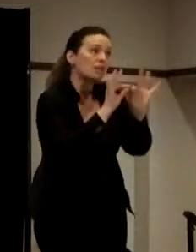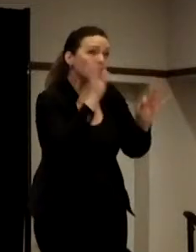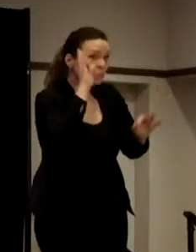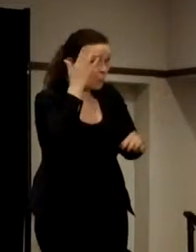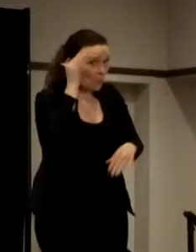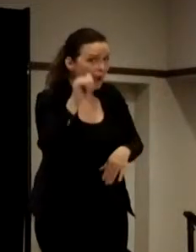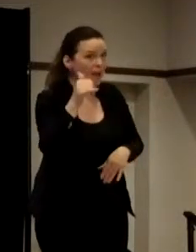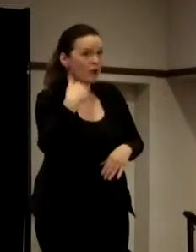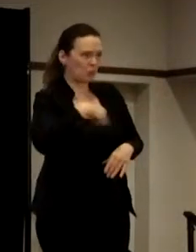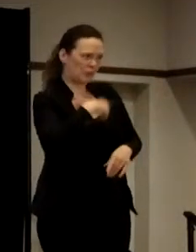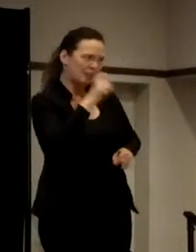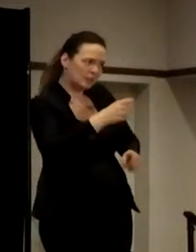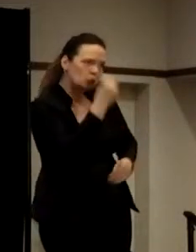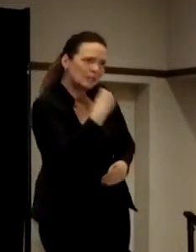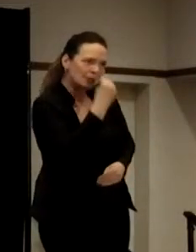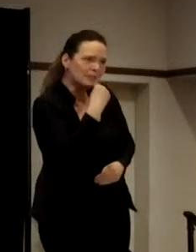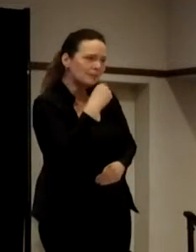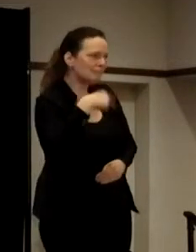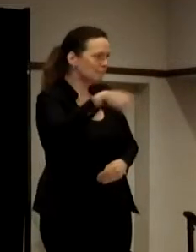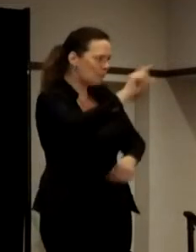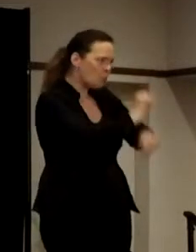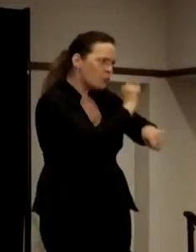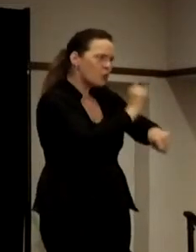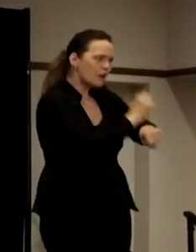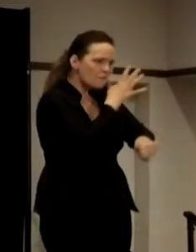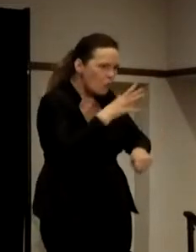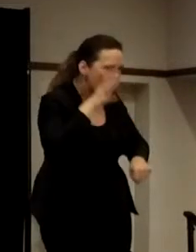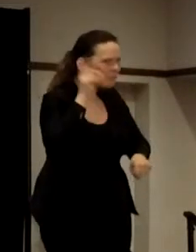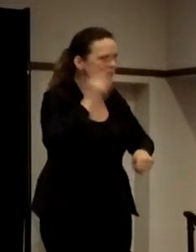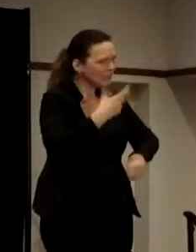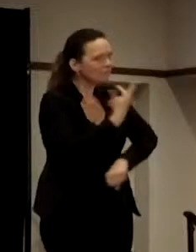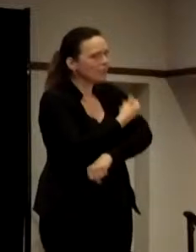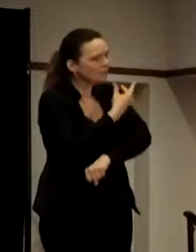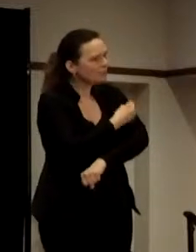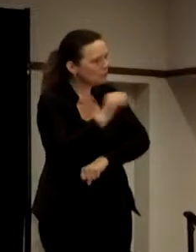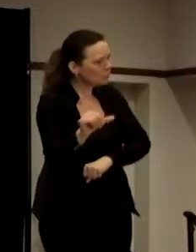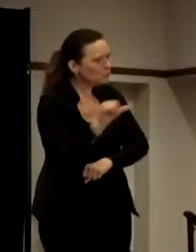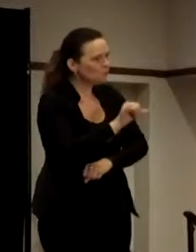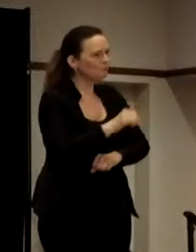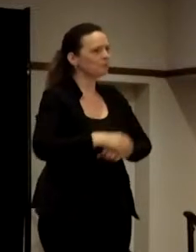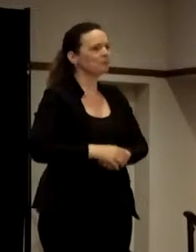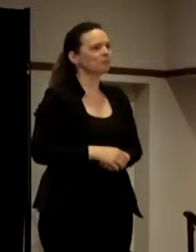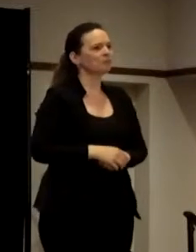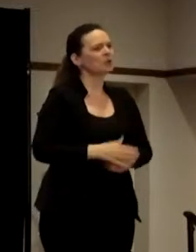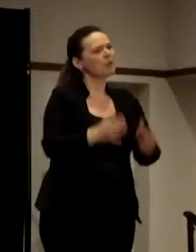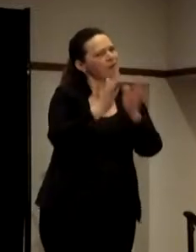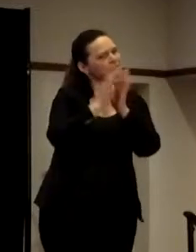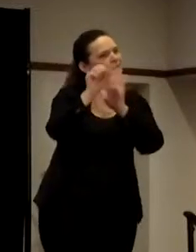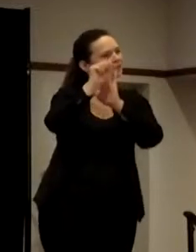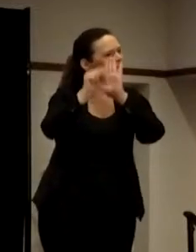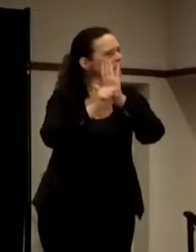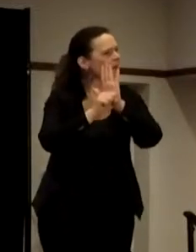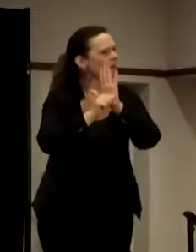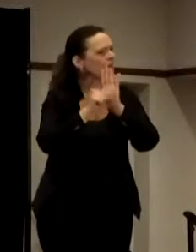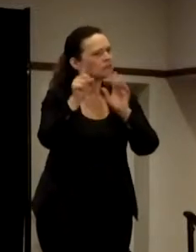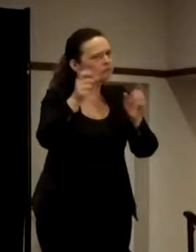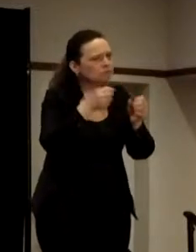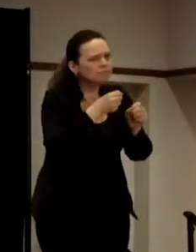Again, I've asked the state to either expand that or to give the counties the ability to do it.